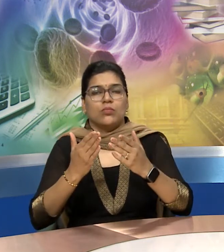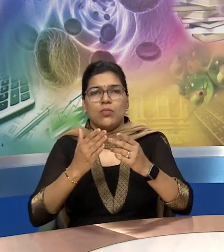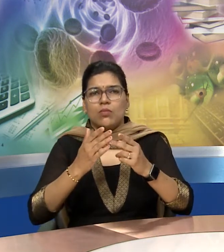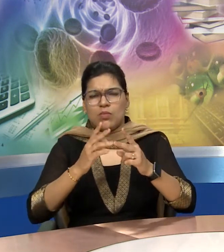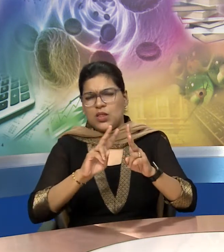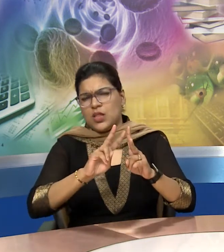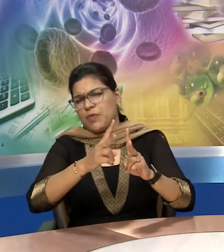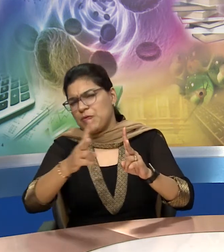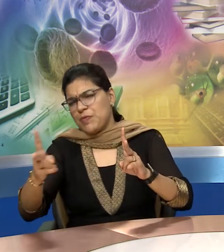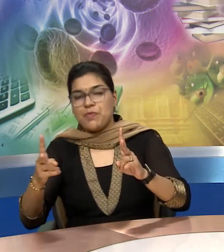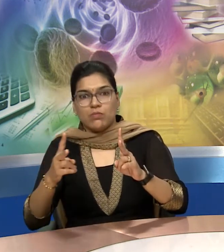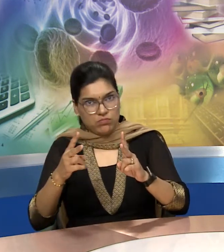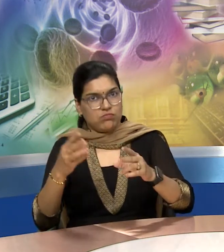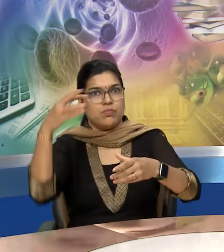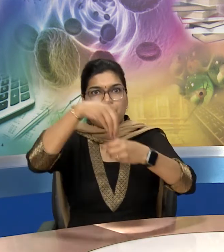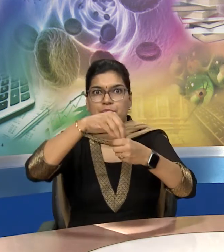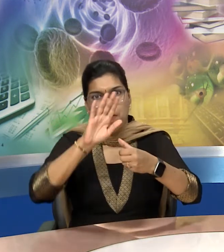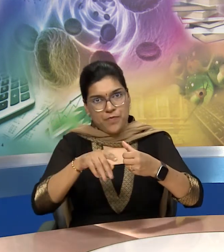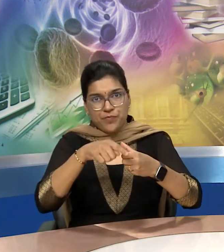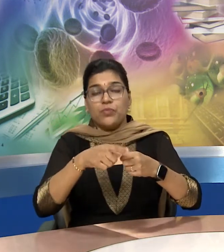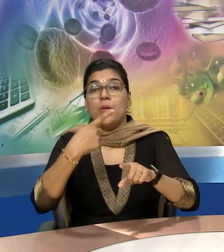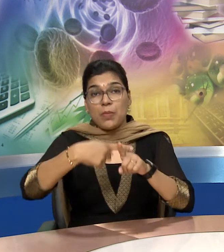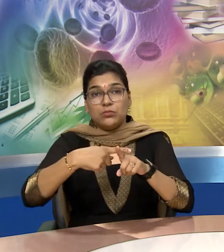primarily written and printed.